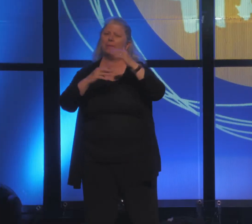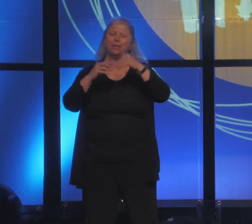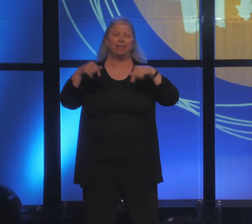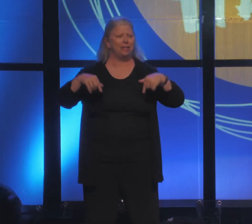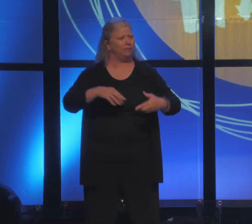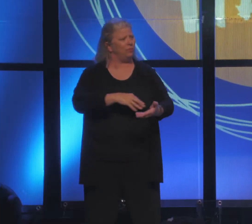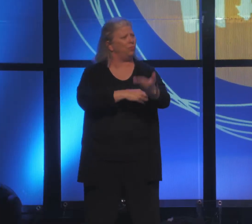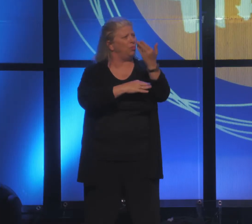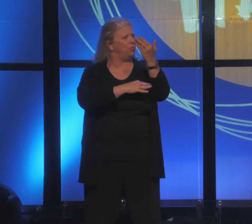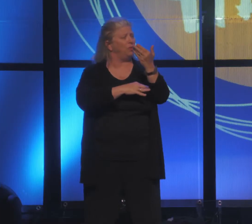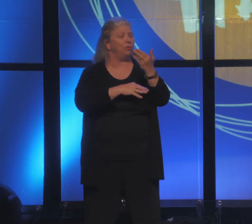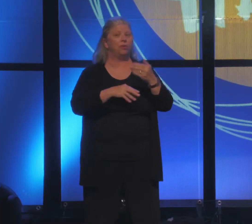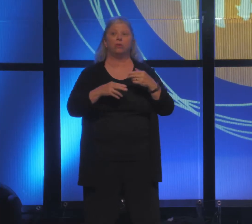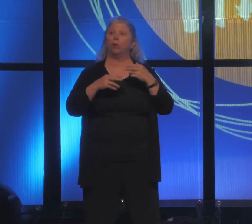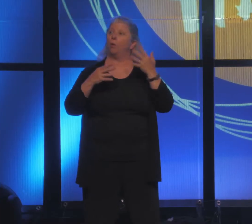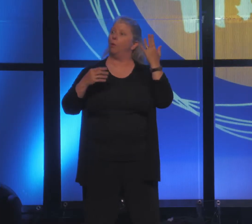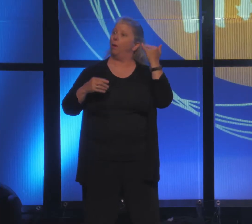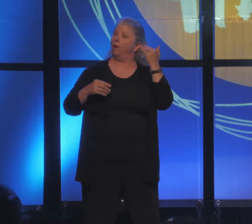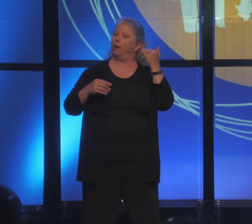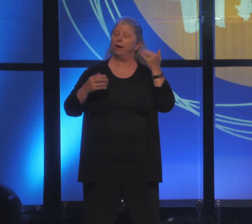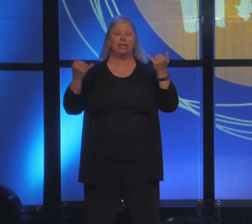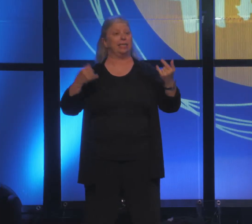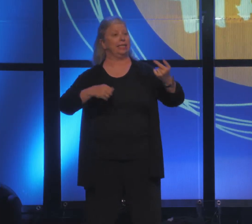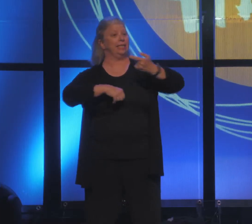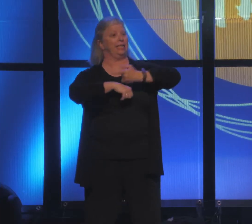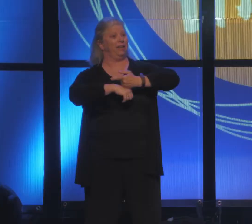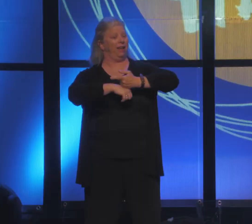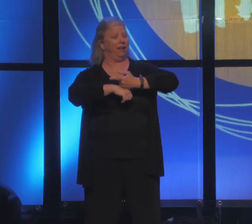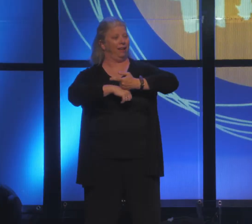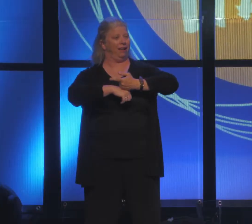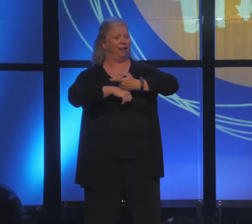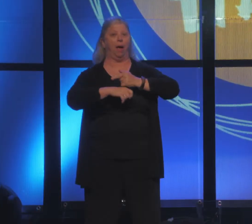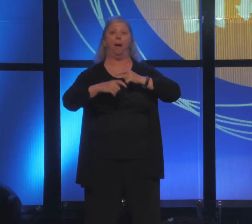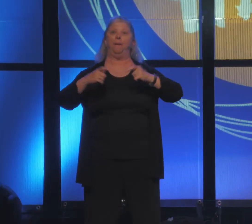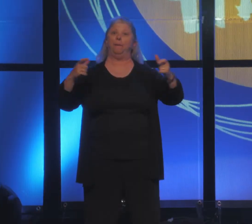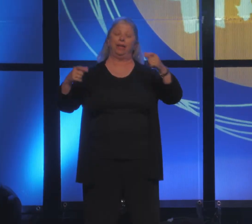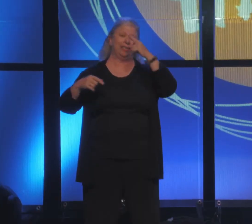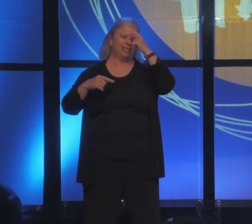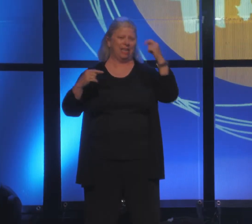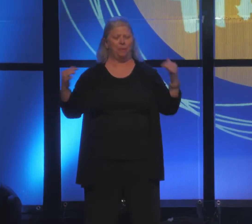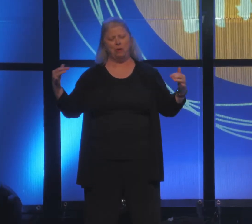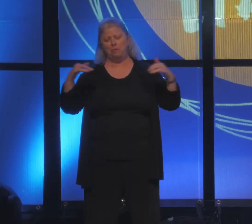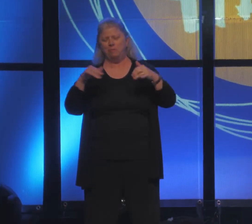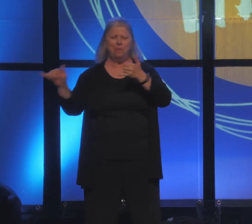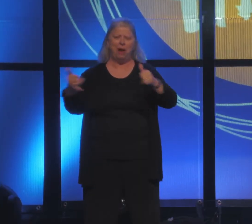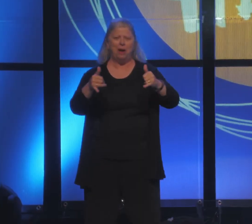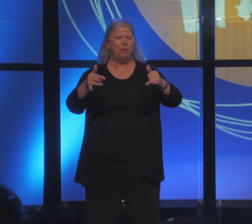morning. And that is because today is the big summer bash.